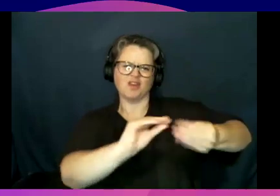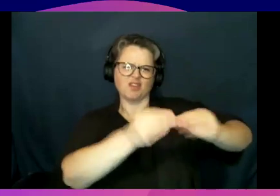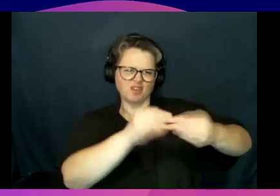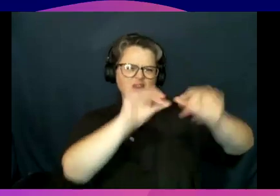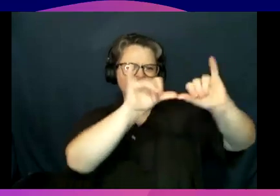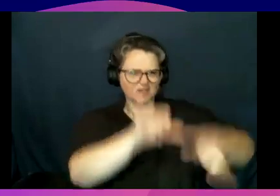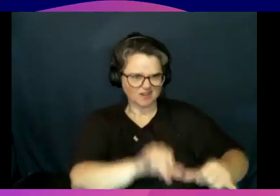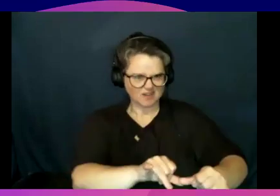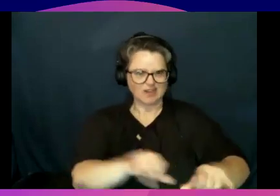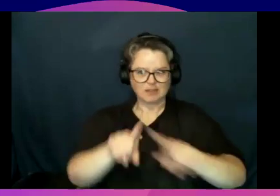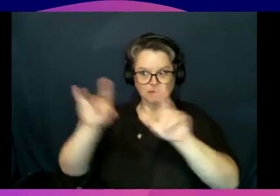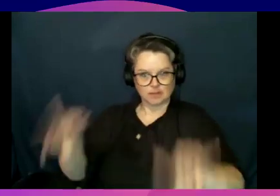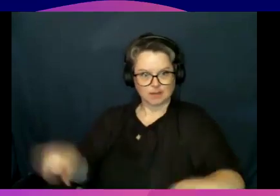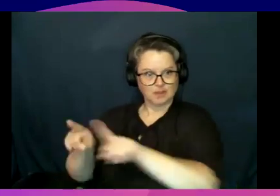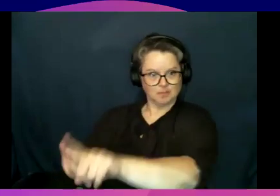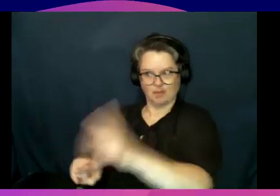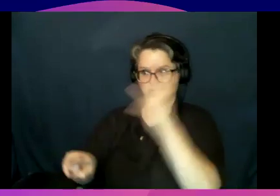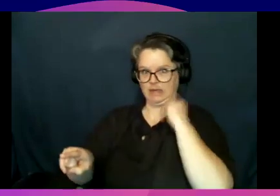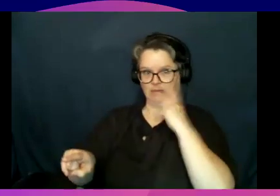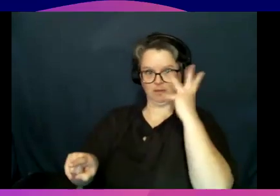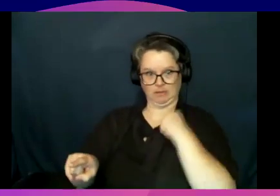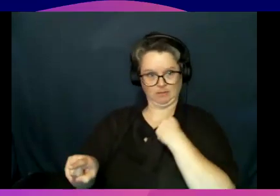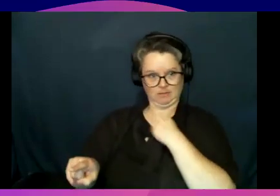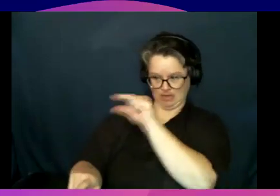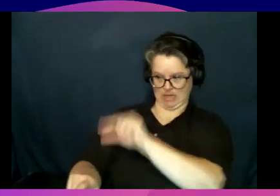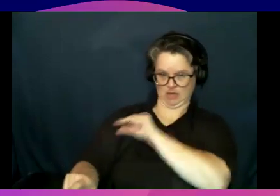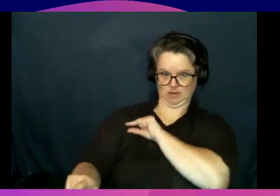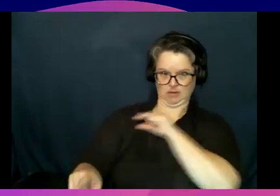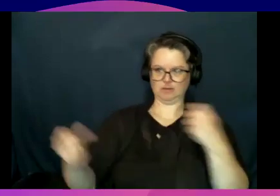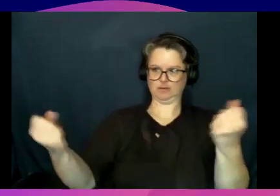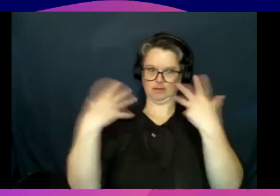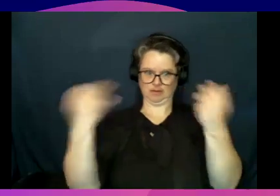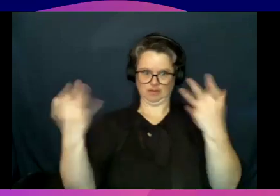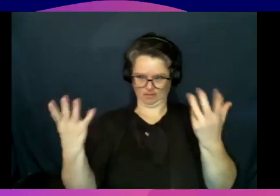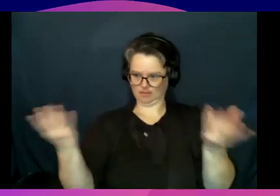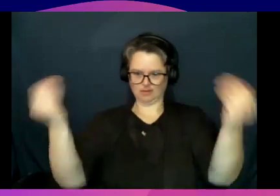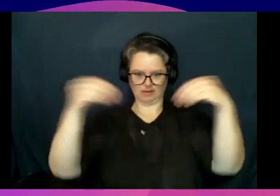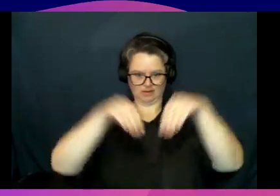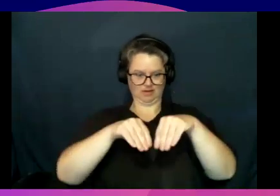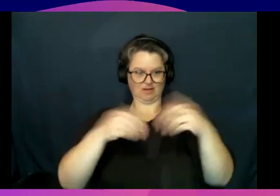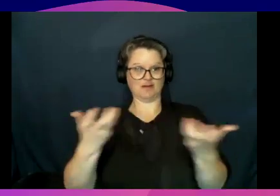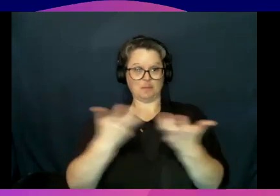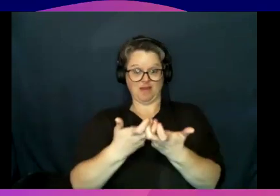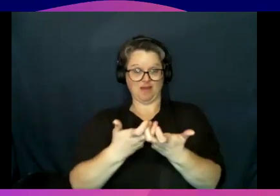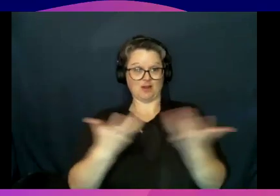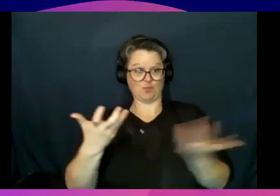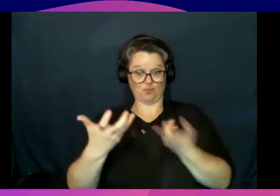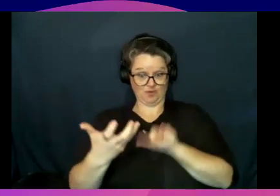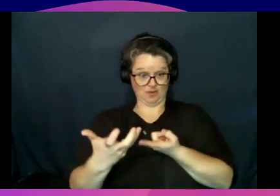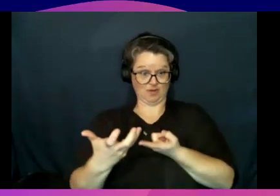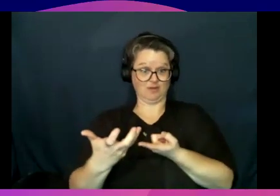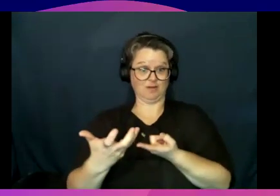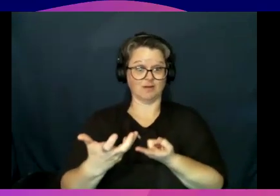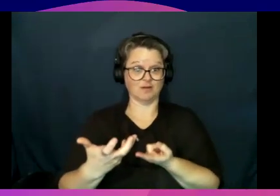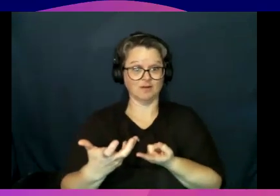going beyond, yes, how many people did we serve and all those numbers, but really getting to the heart of celebrating each other and even